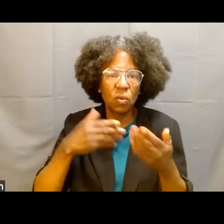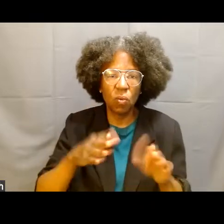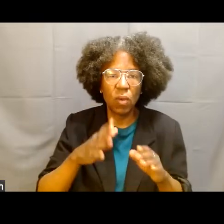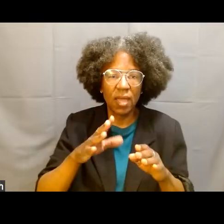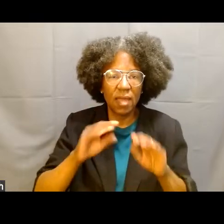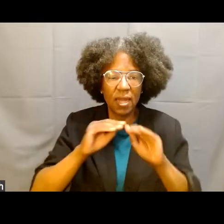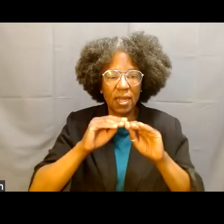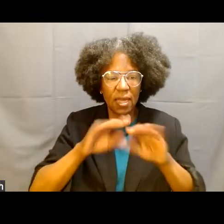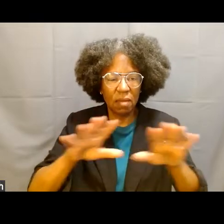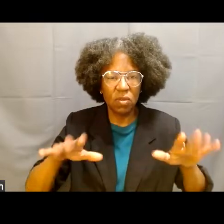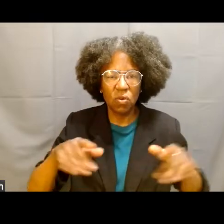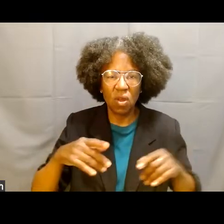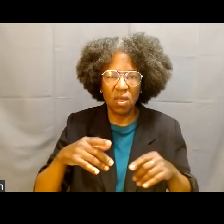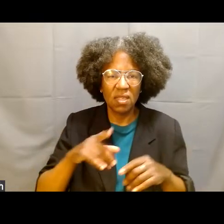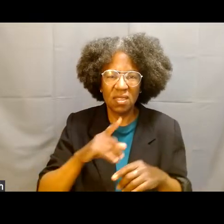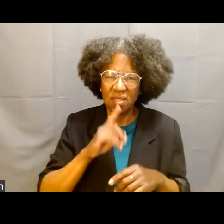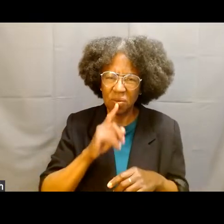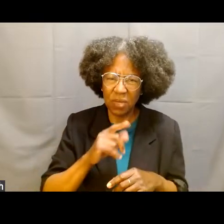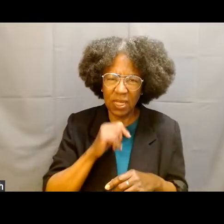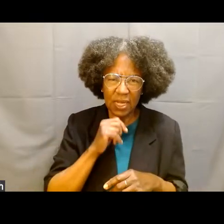is very untrusting.